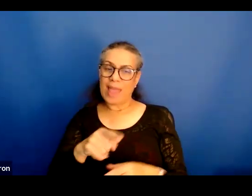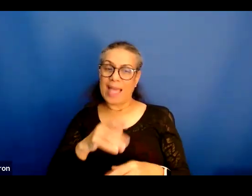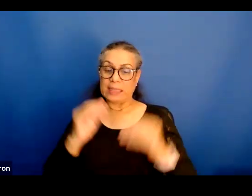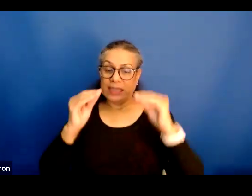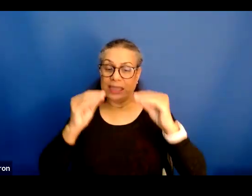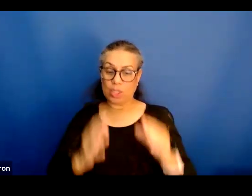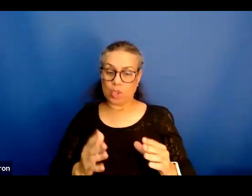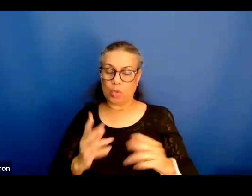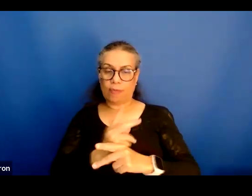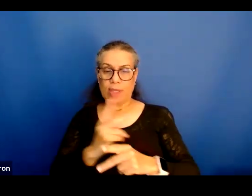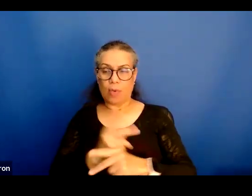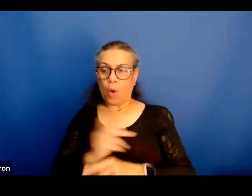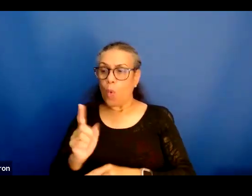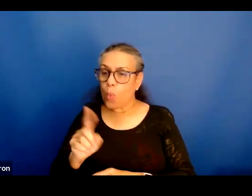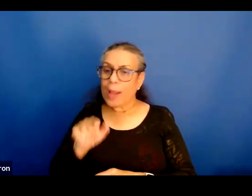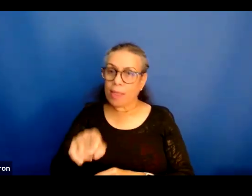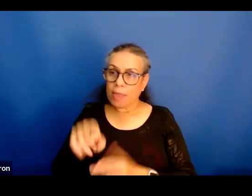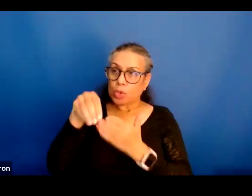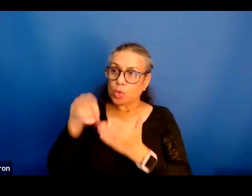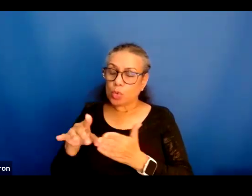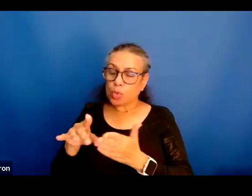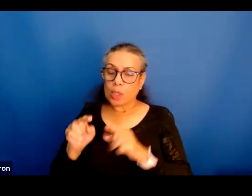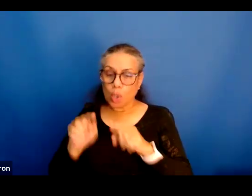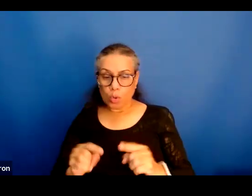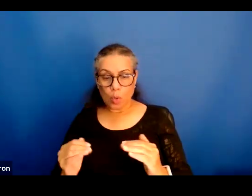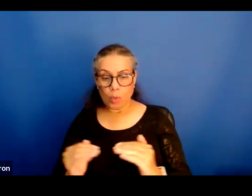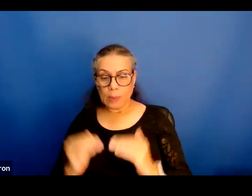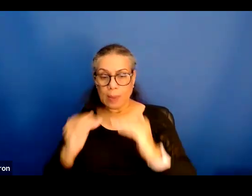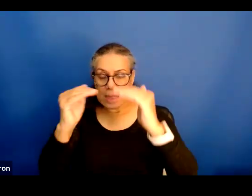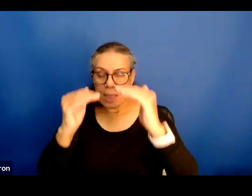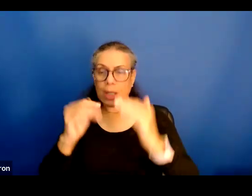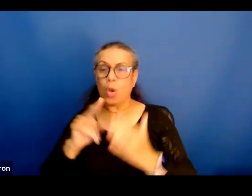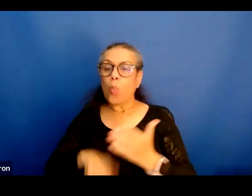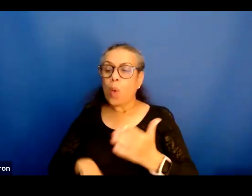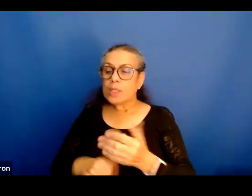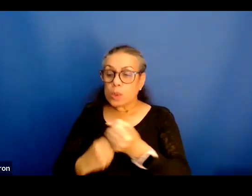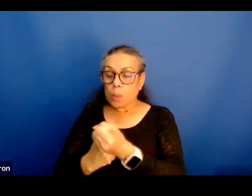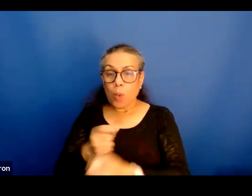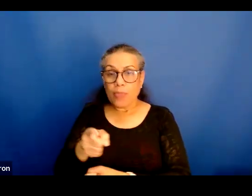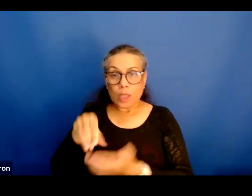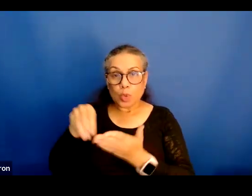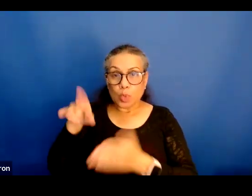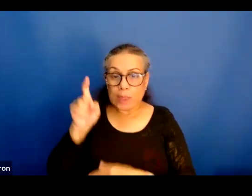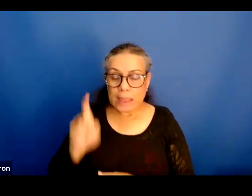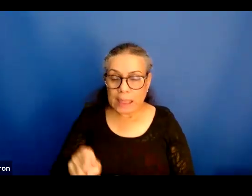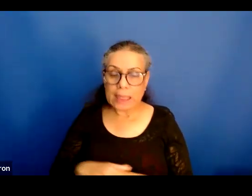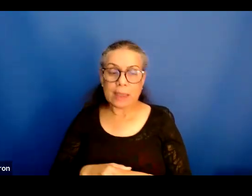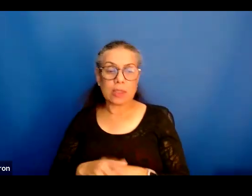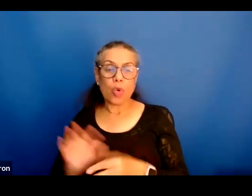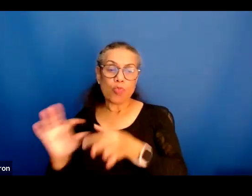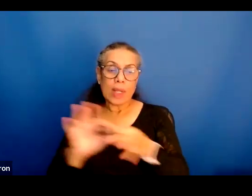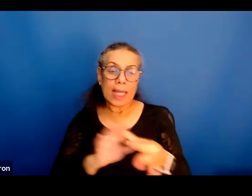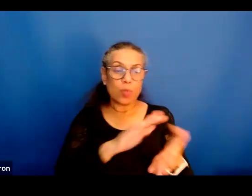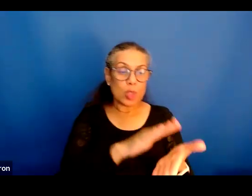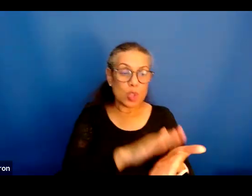going to get either their tiered, looking at what supports they need in regards to academics or attendance, and